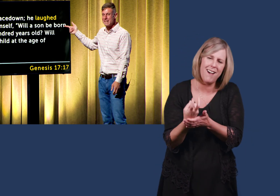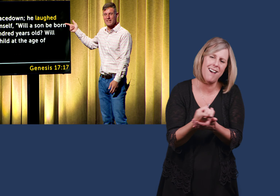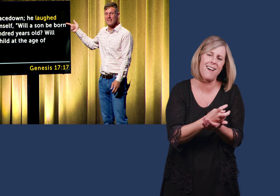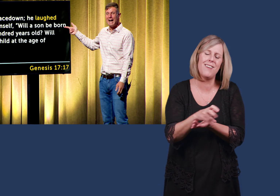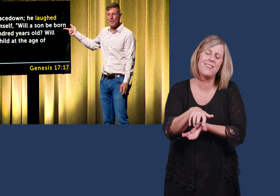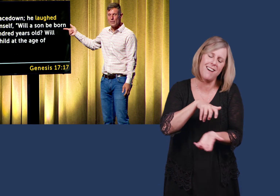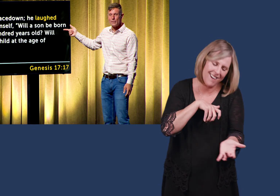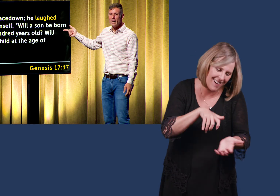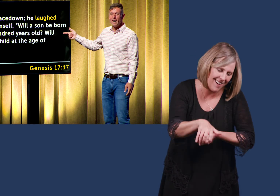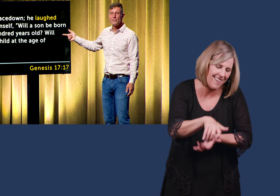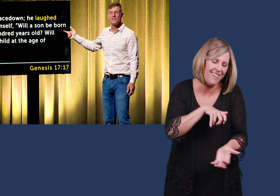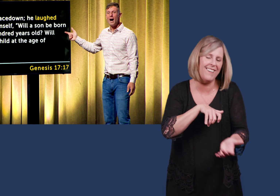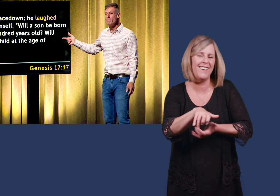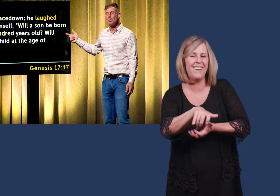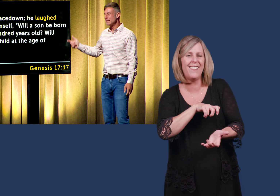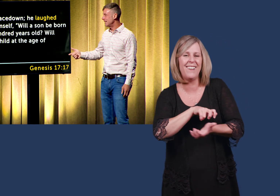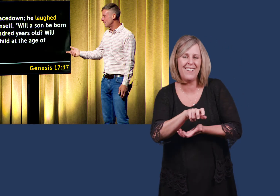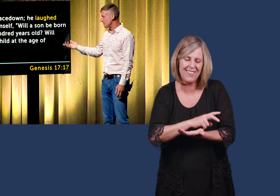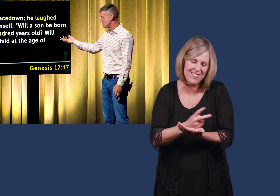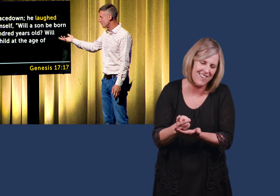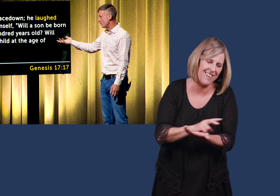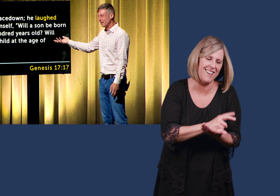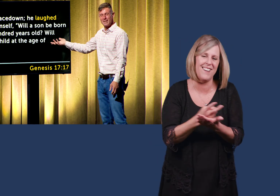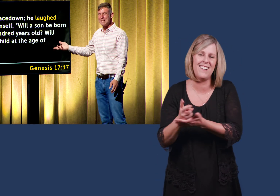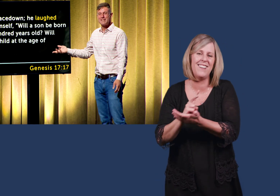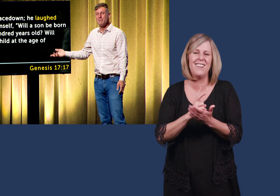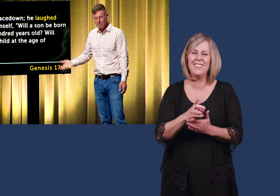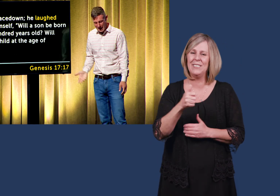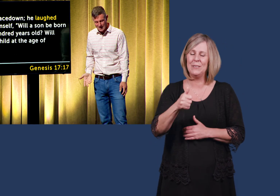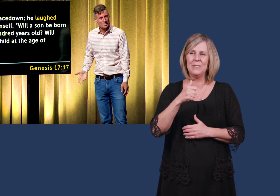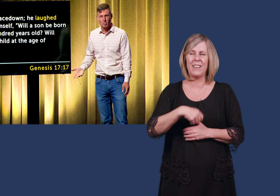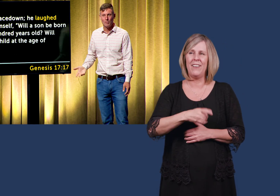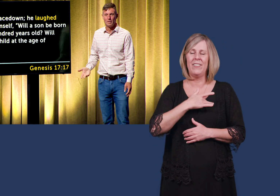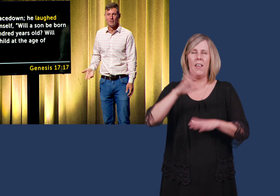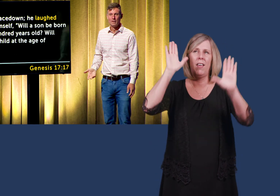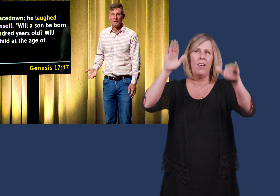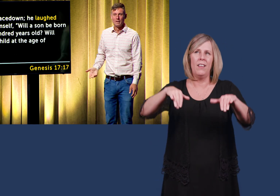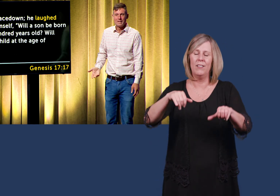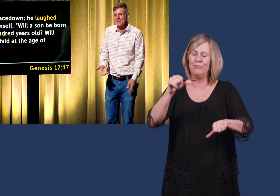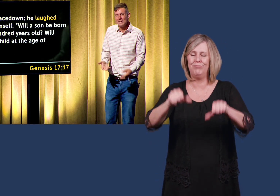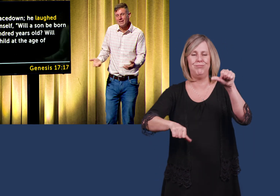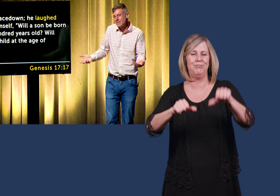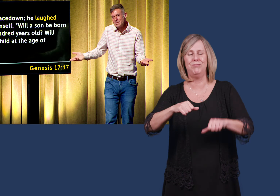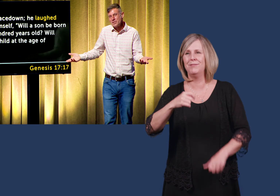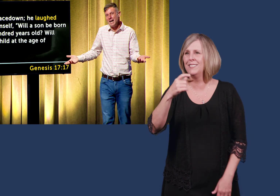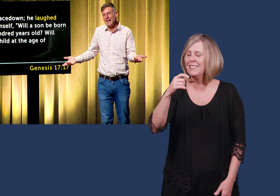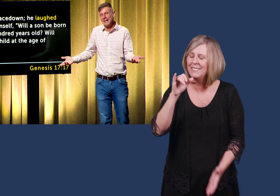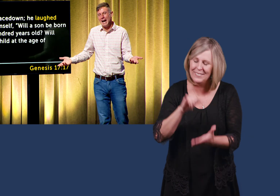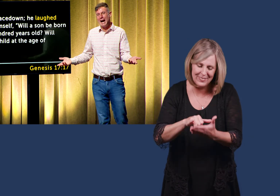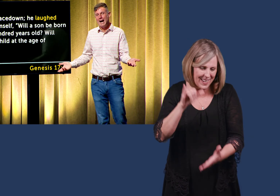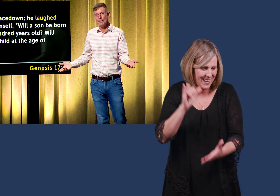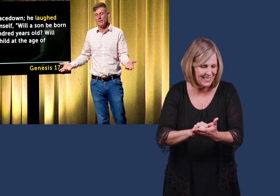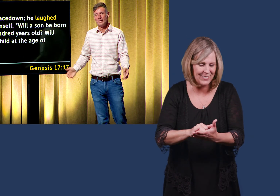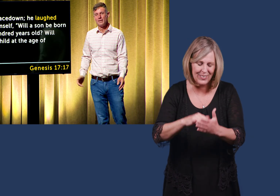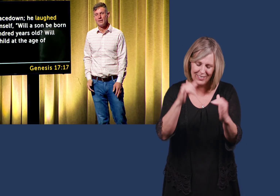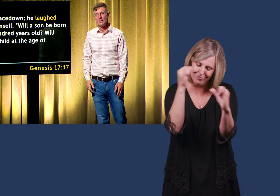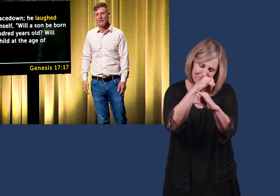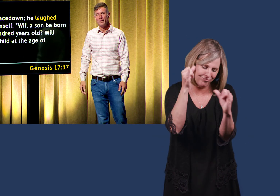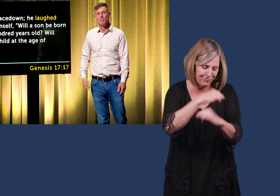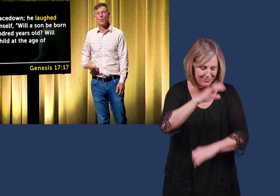of faith. It's a laugh of unbelief. It's just going, look, this is impossible. It's just not going to